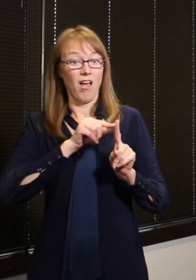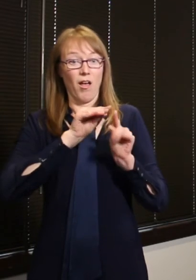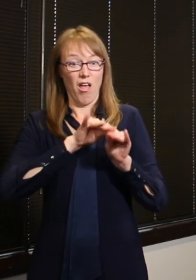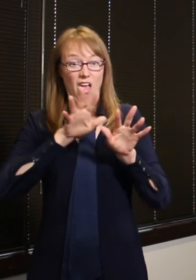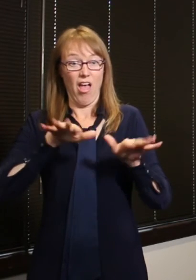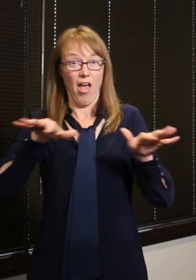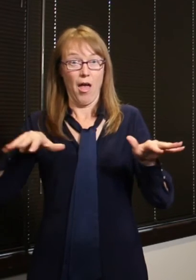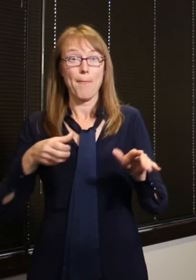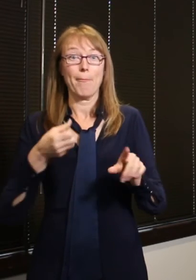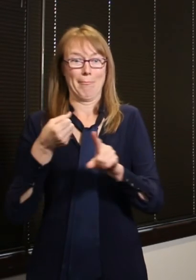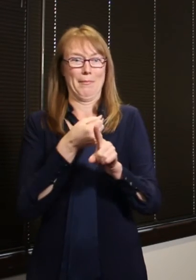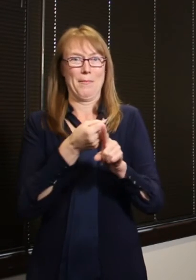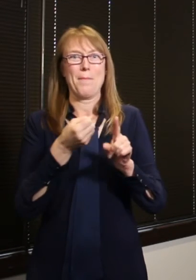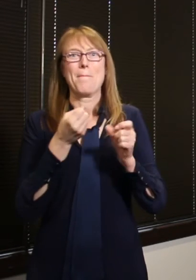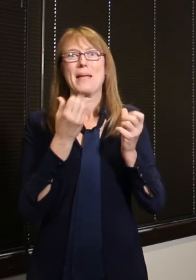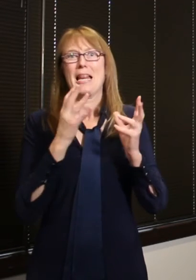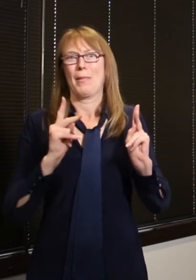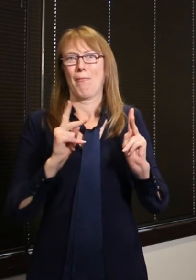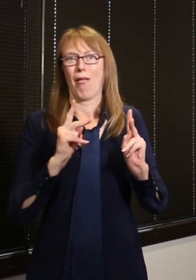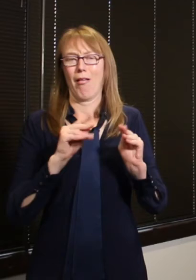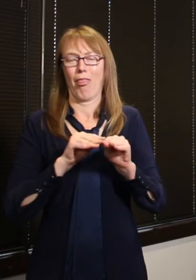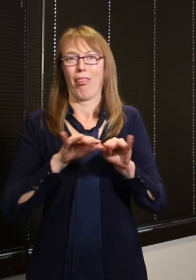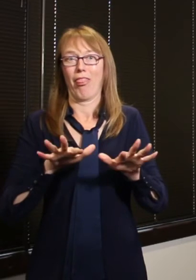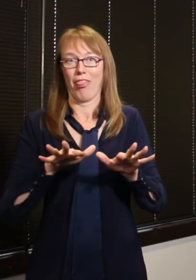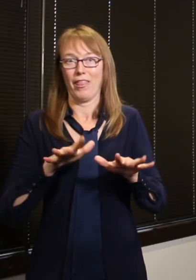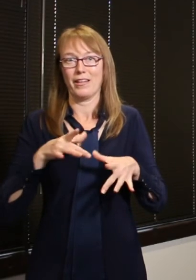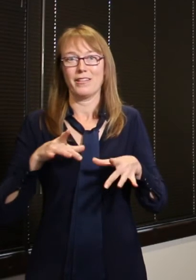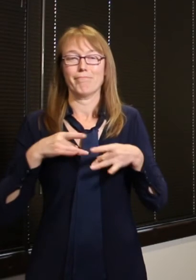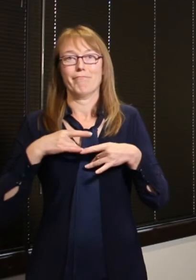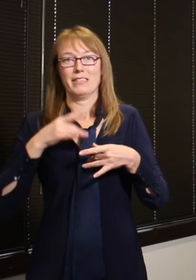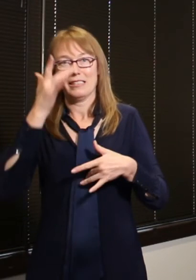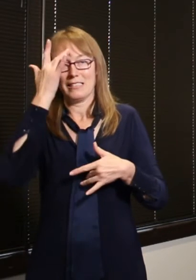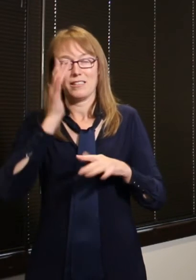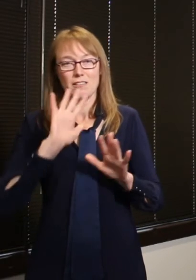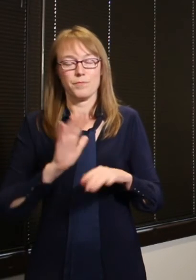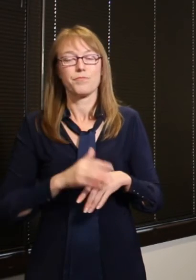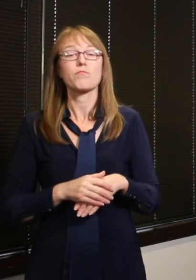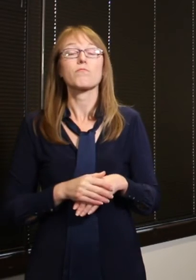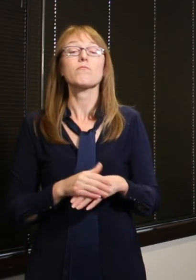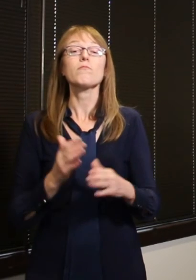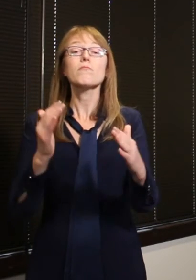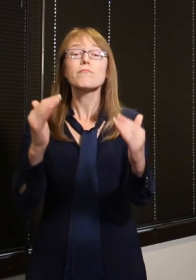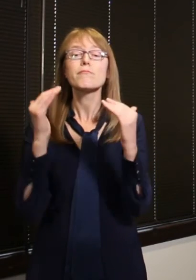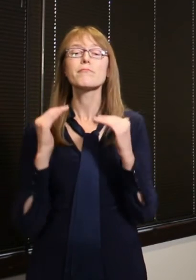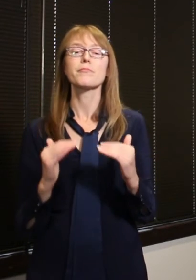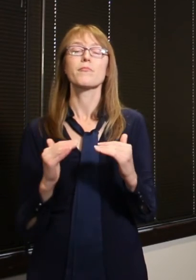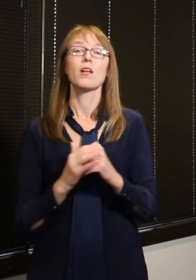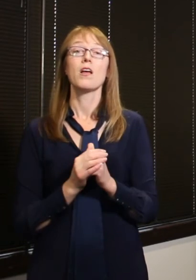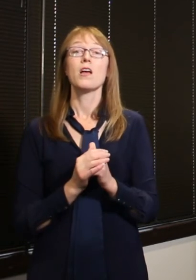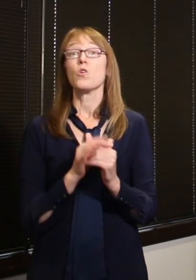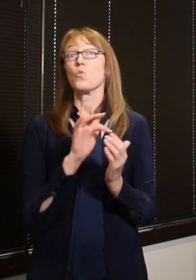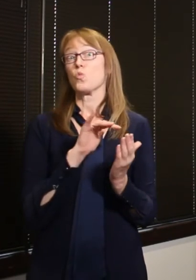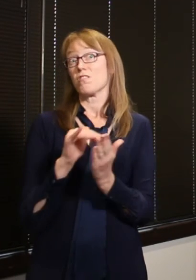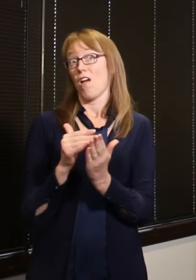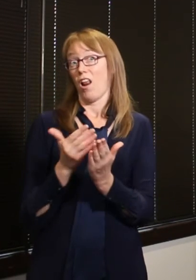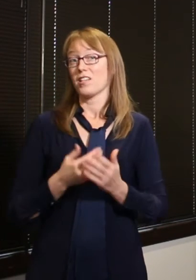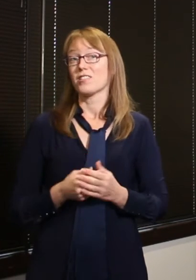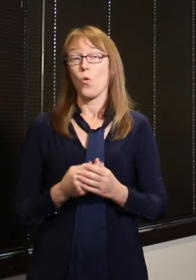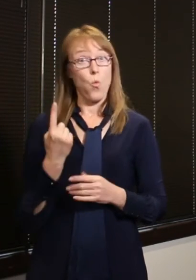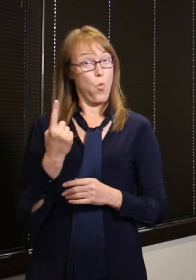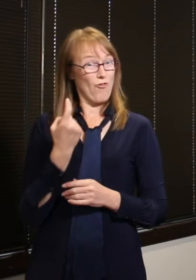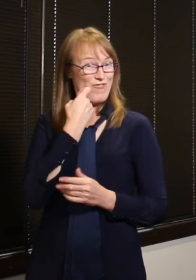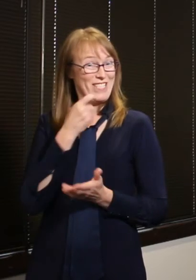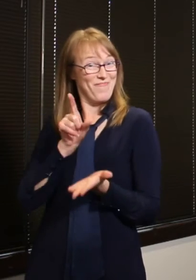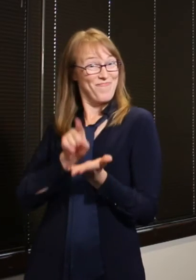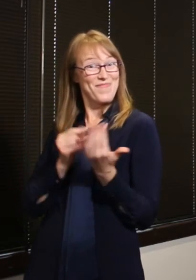So a couple of things about types of mask coverings. So there was a study that came out actually today that showed the different types of